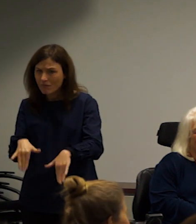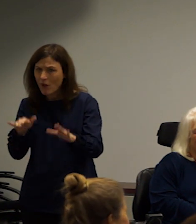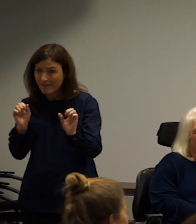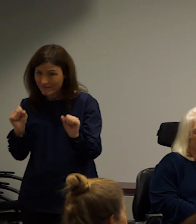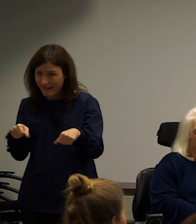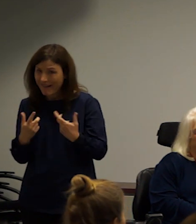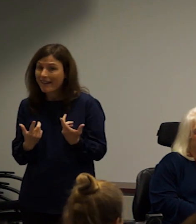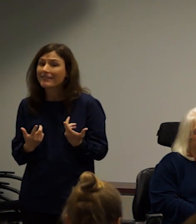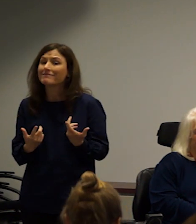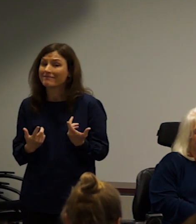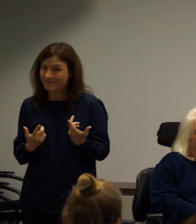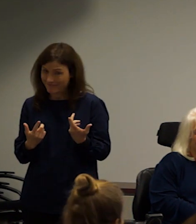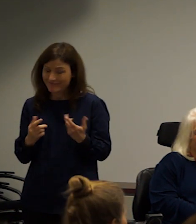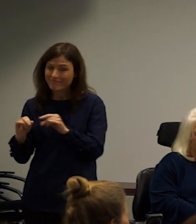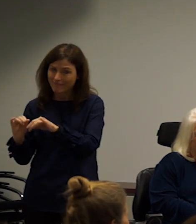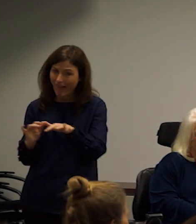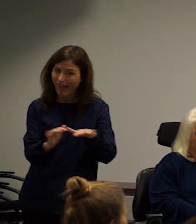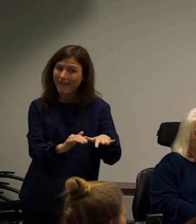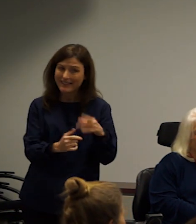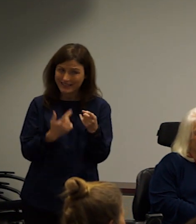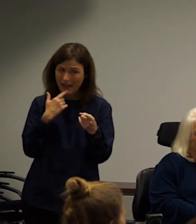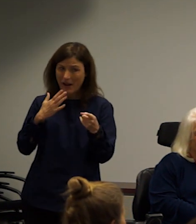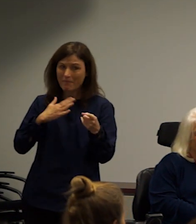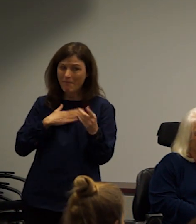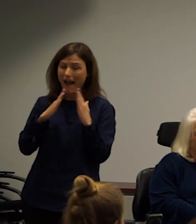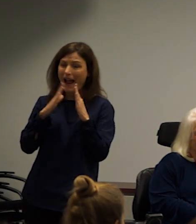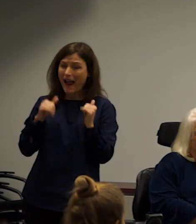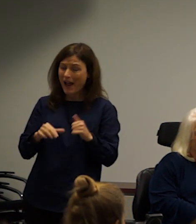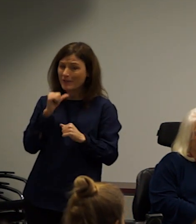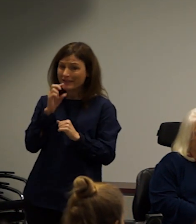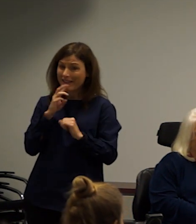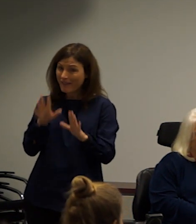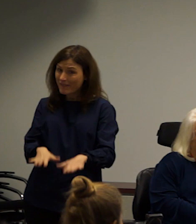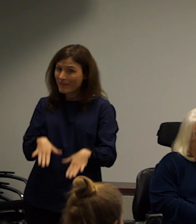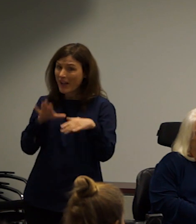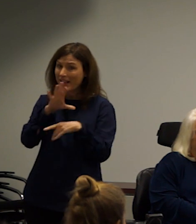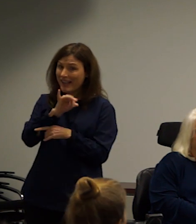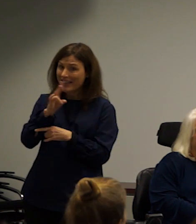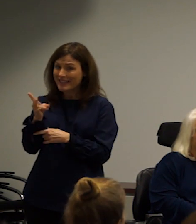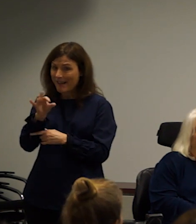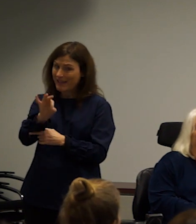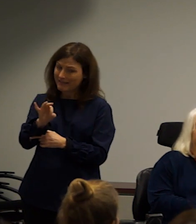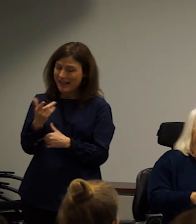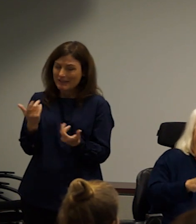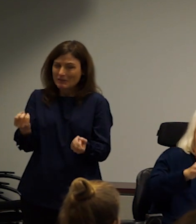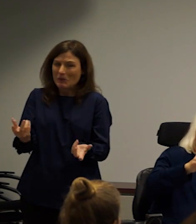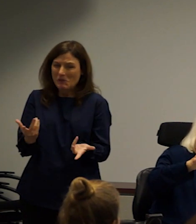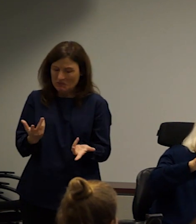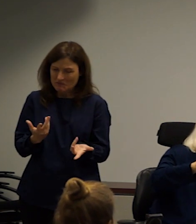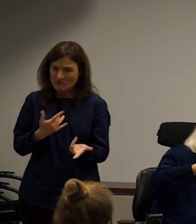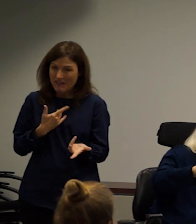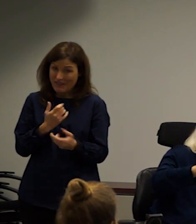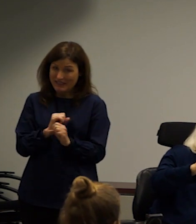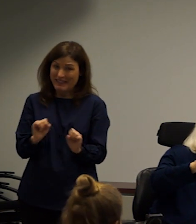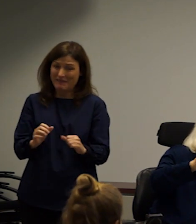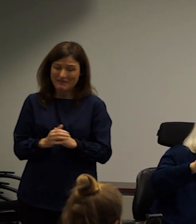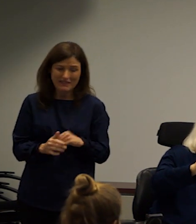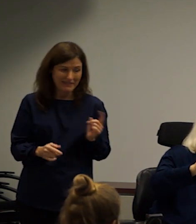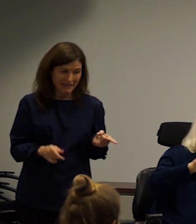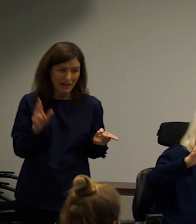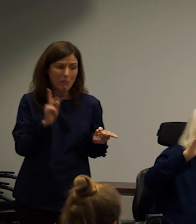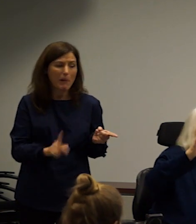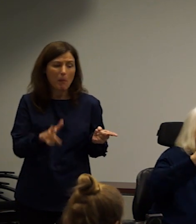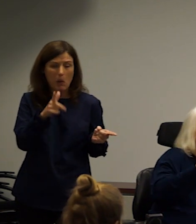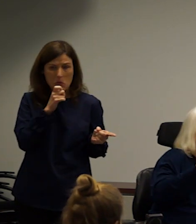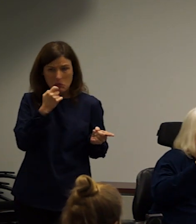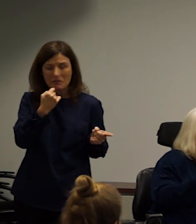If we didn't, my house didn't flood in 79. Okay. There were people